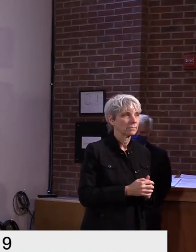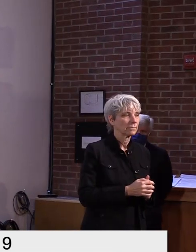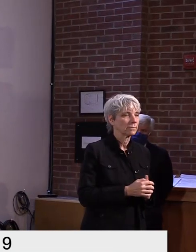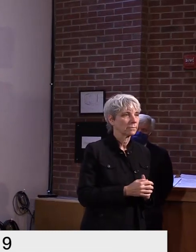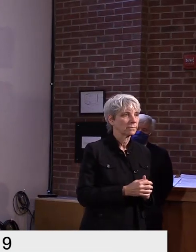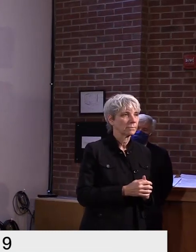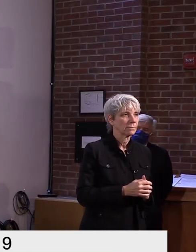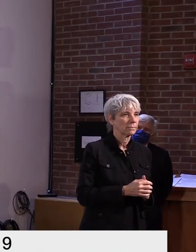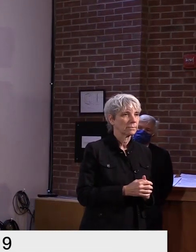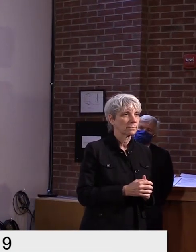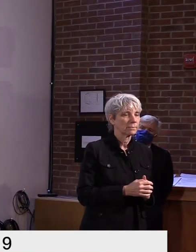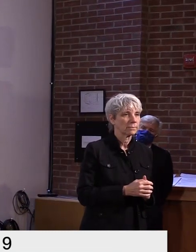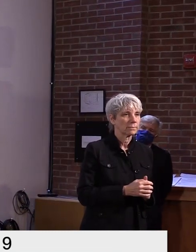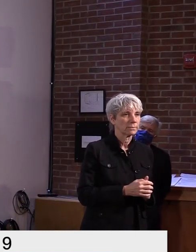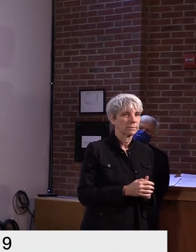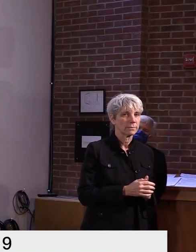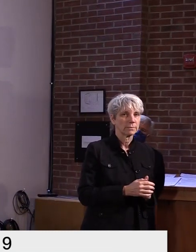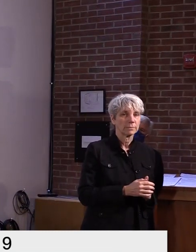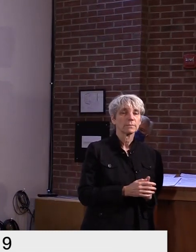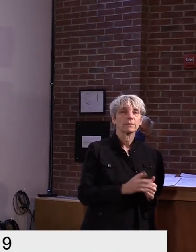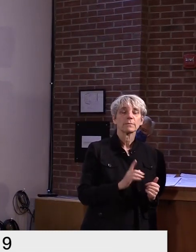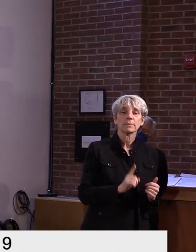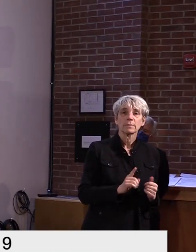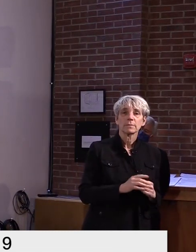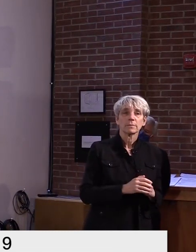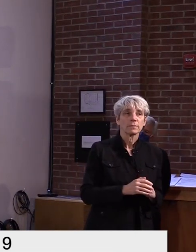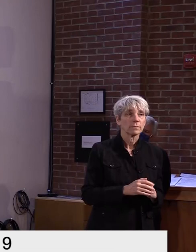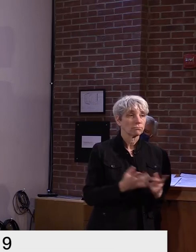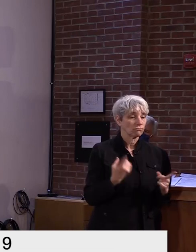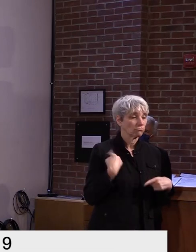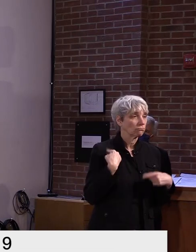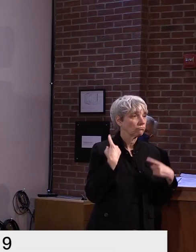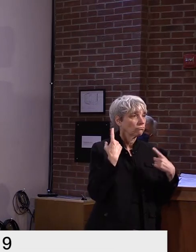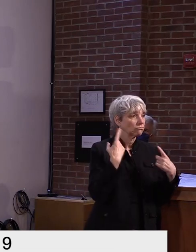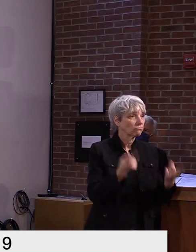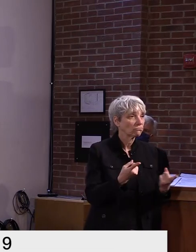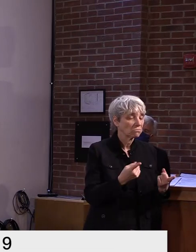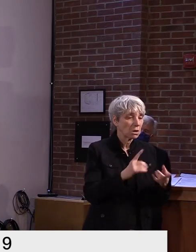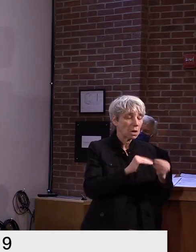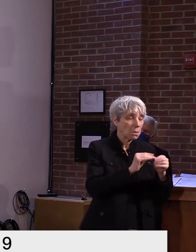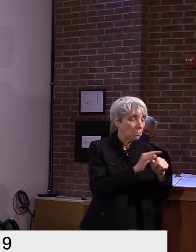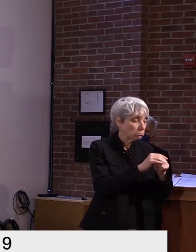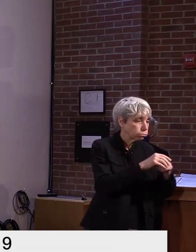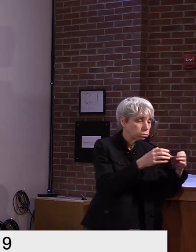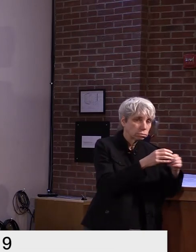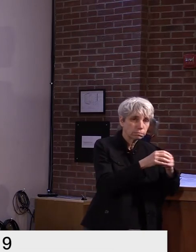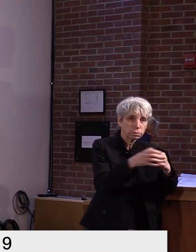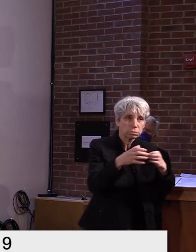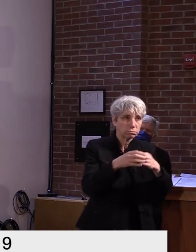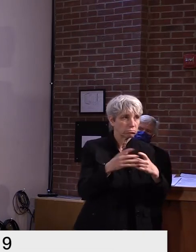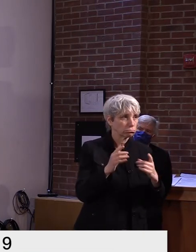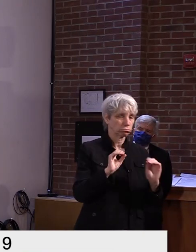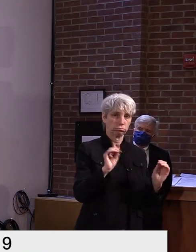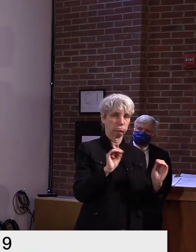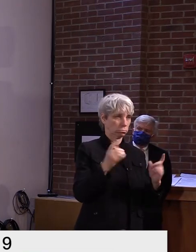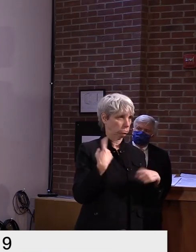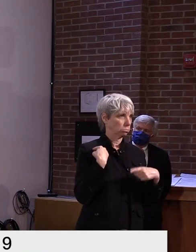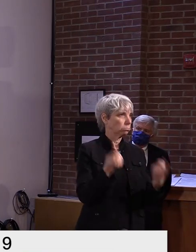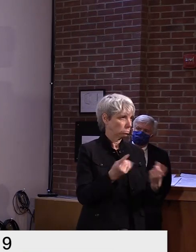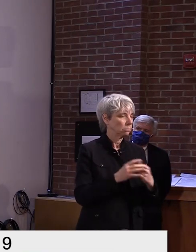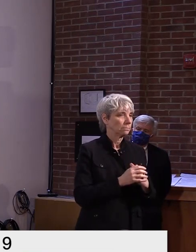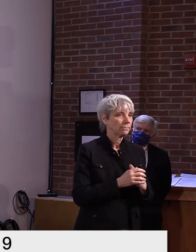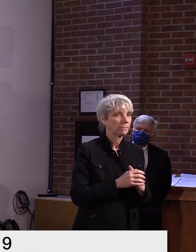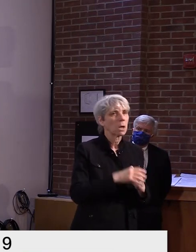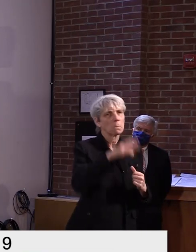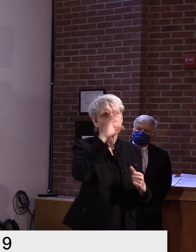Don't have much to add in terms of outbreaks or concerning events we're monitoring. There's always